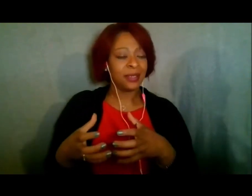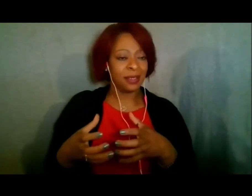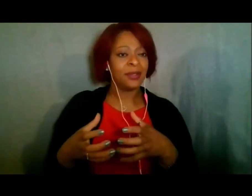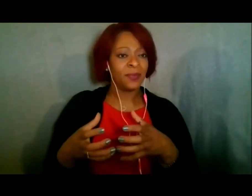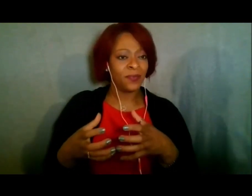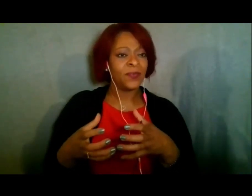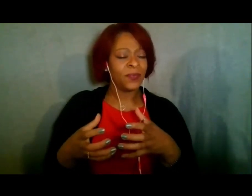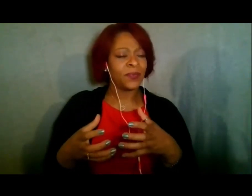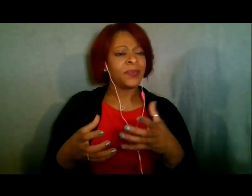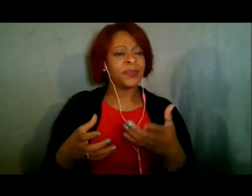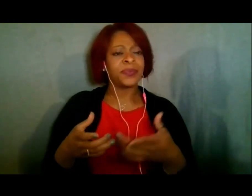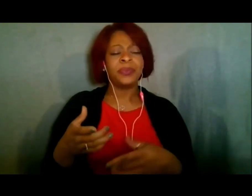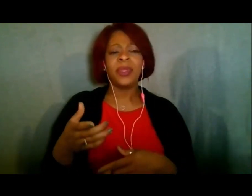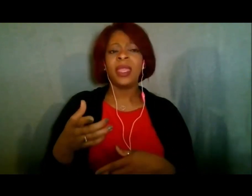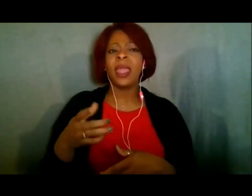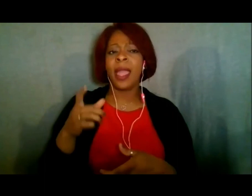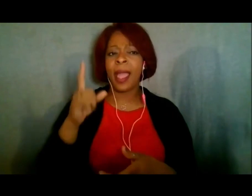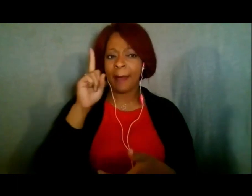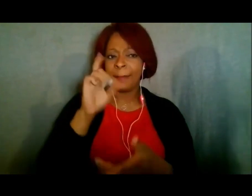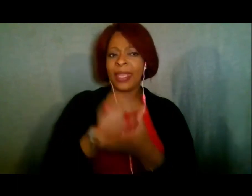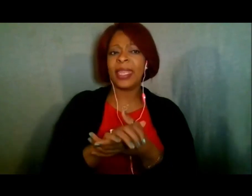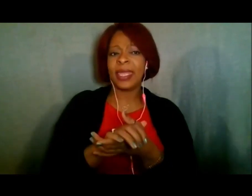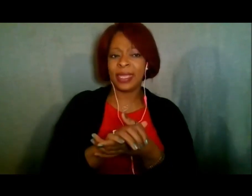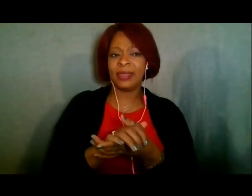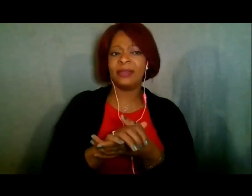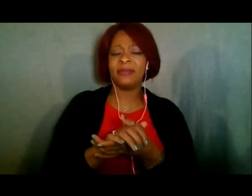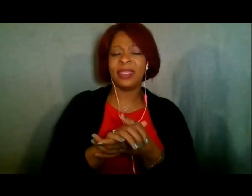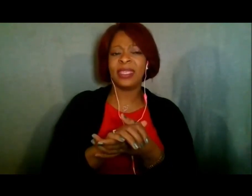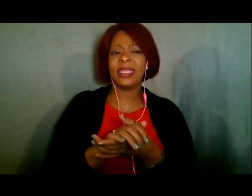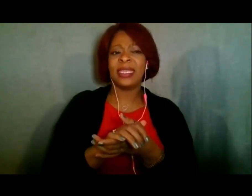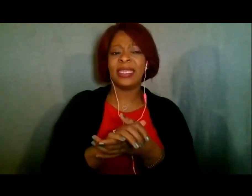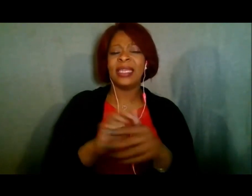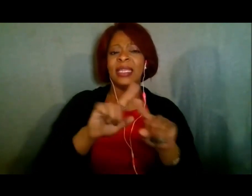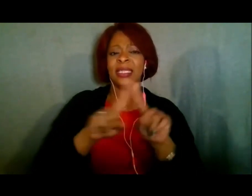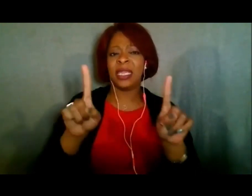And I believe that